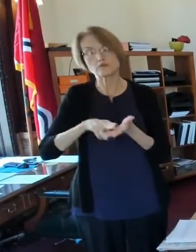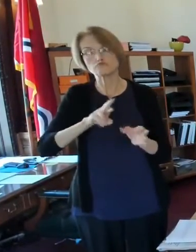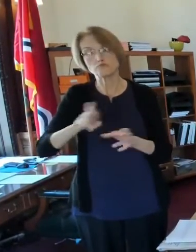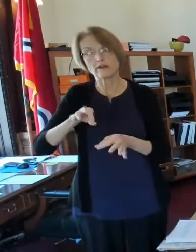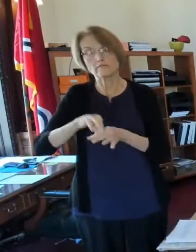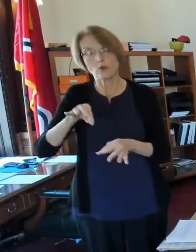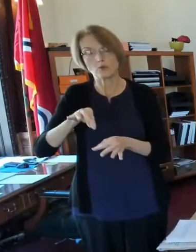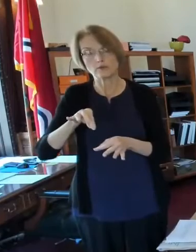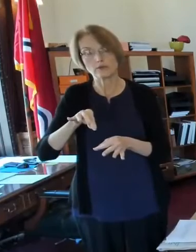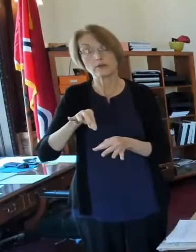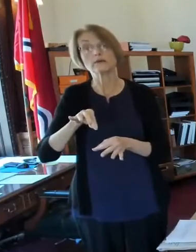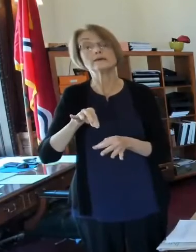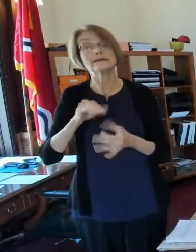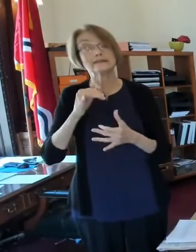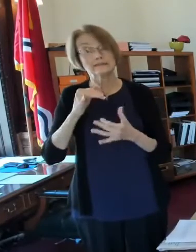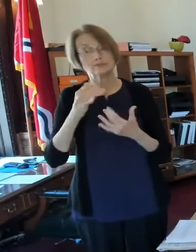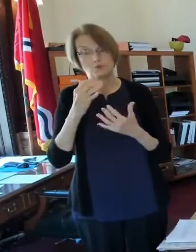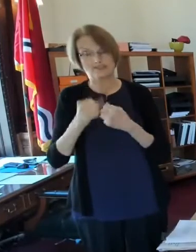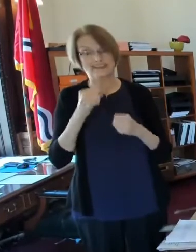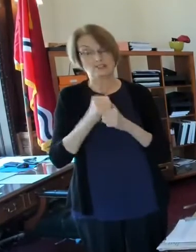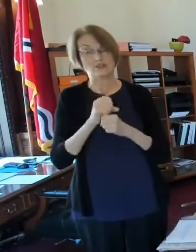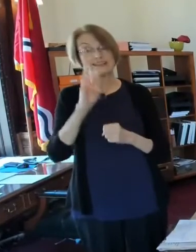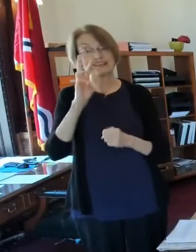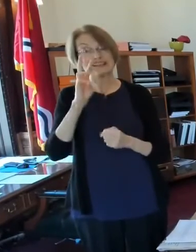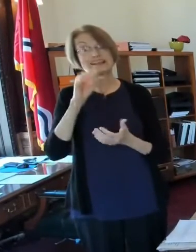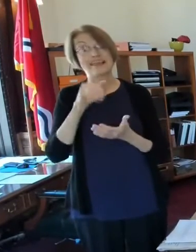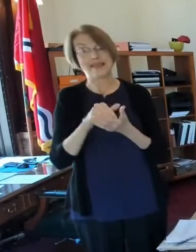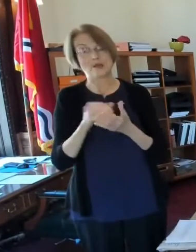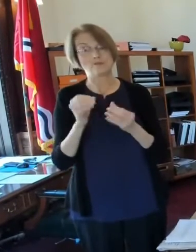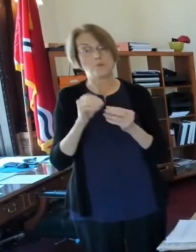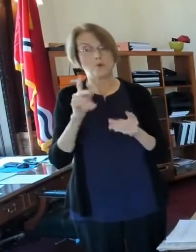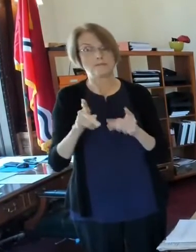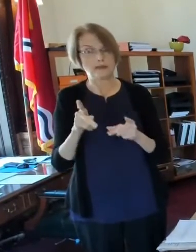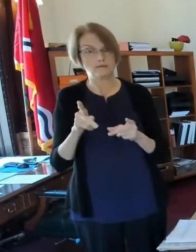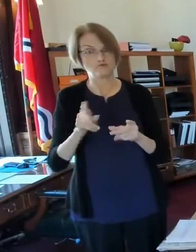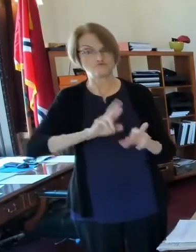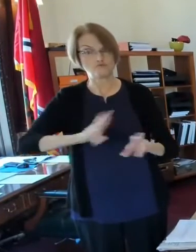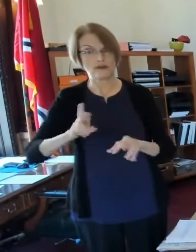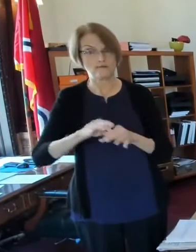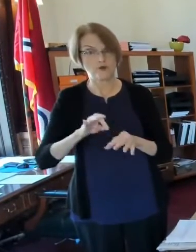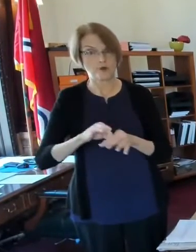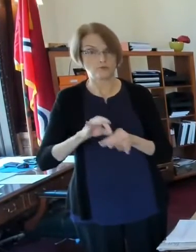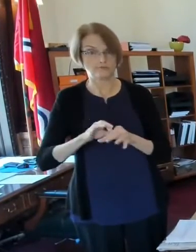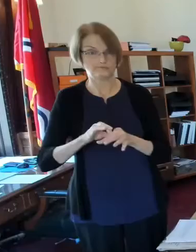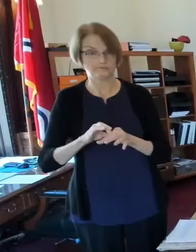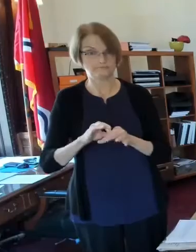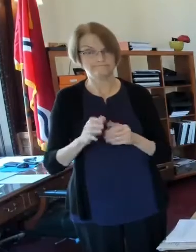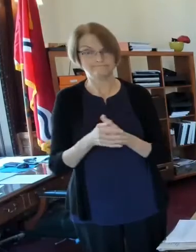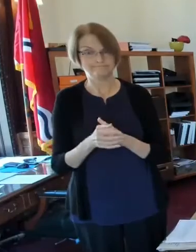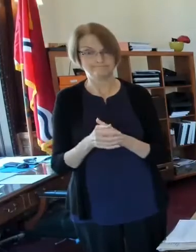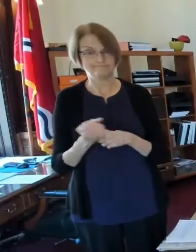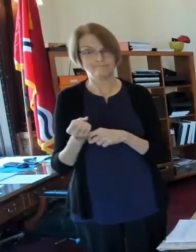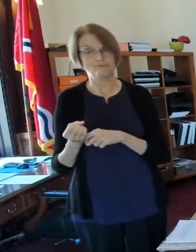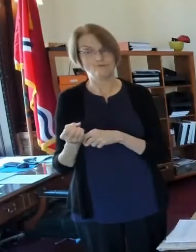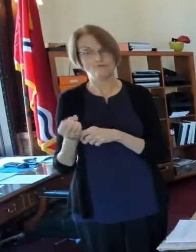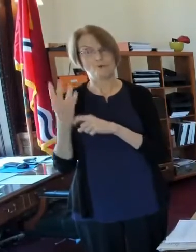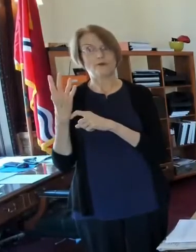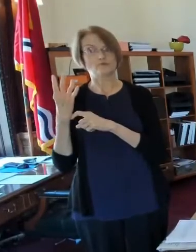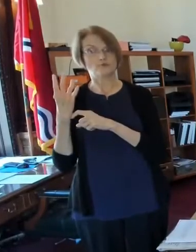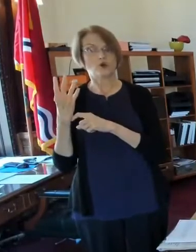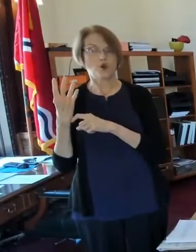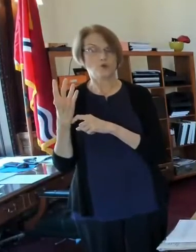So 6,000 more registered in the city of St. Louis this year than there were 4 years ago in another presidential